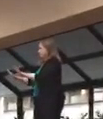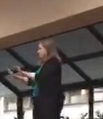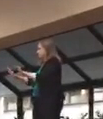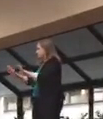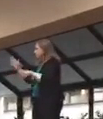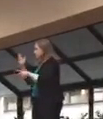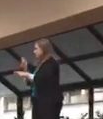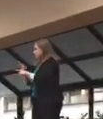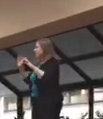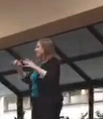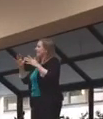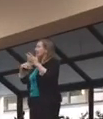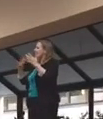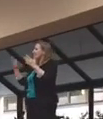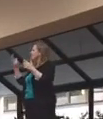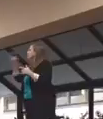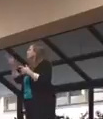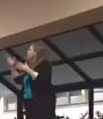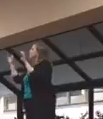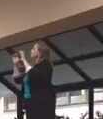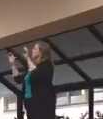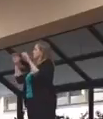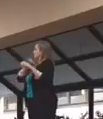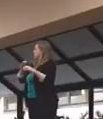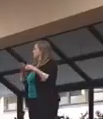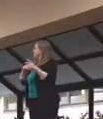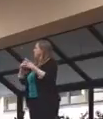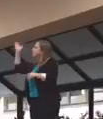We did already start the process of developing a new test.